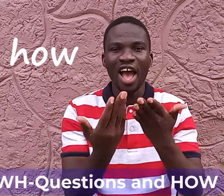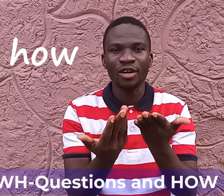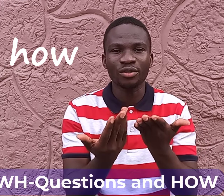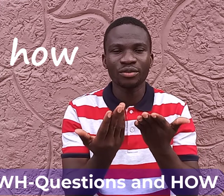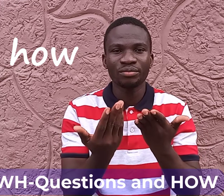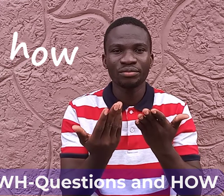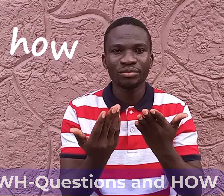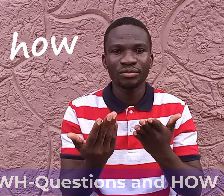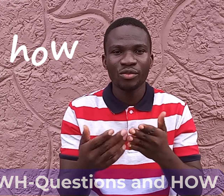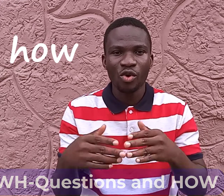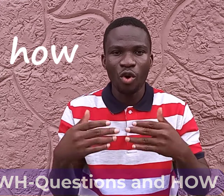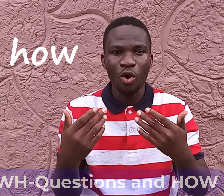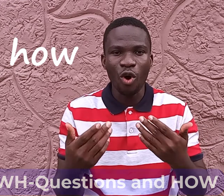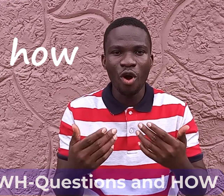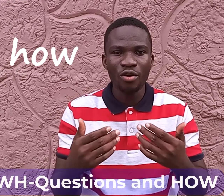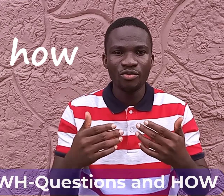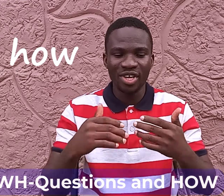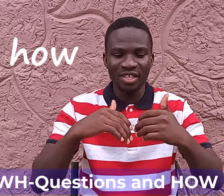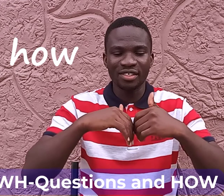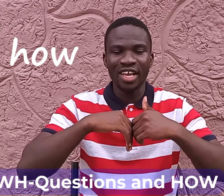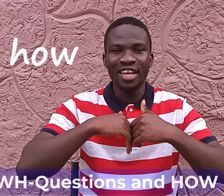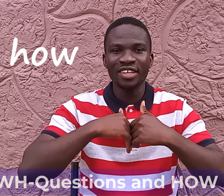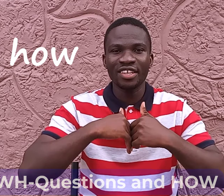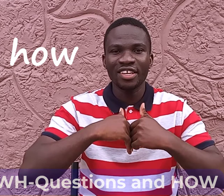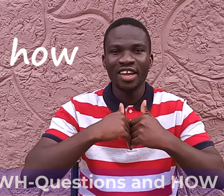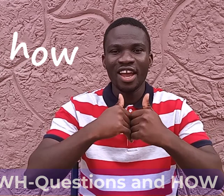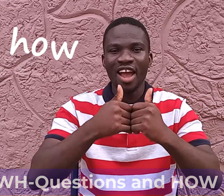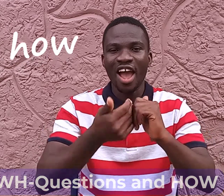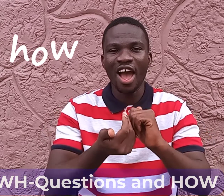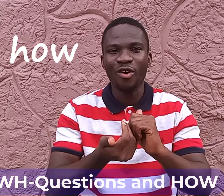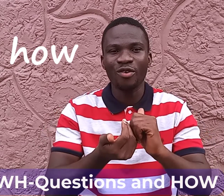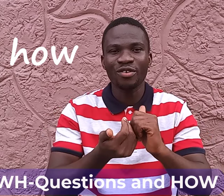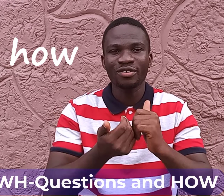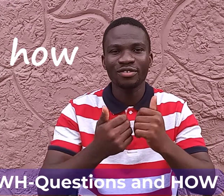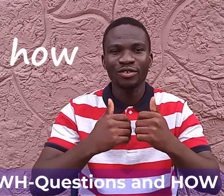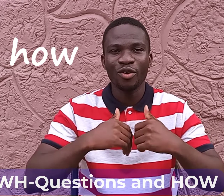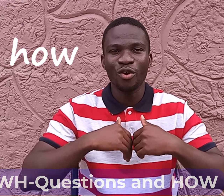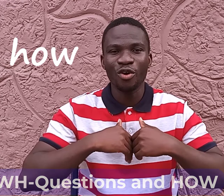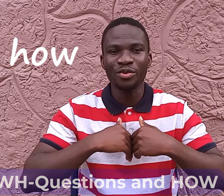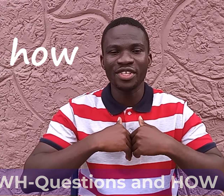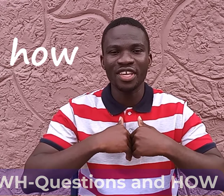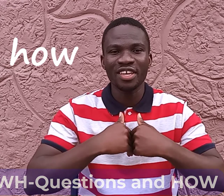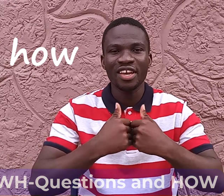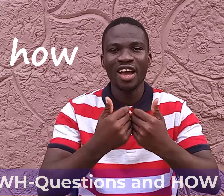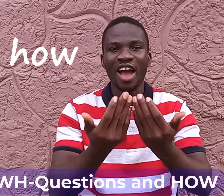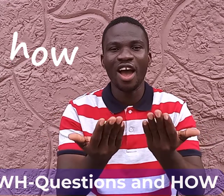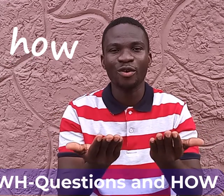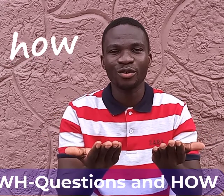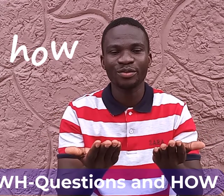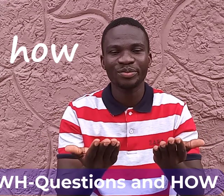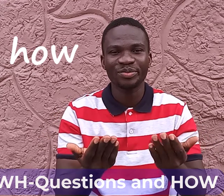how or you can sign how or you say how.